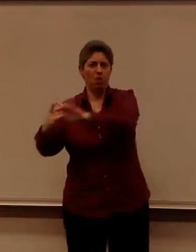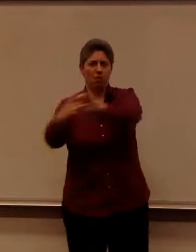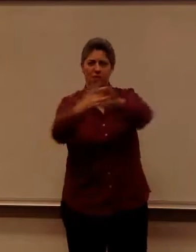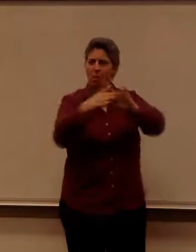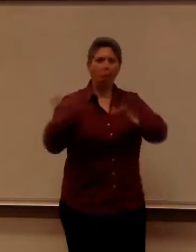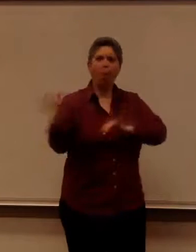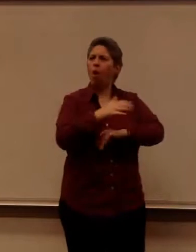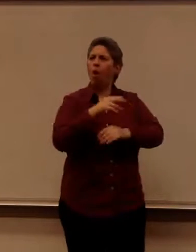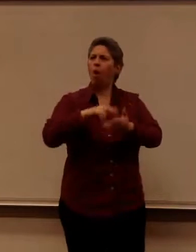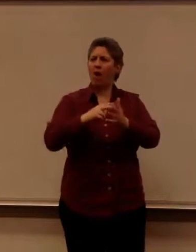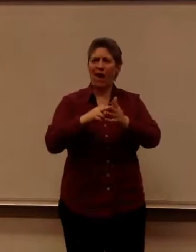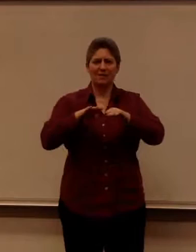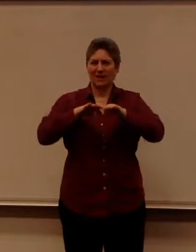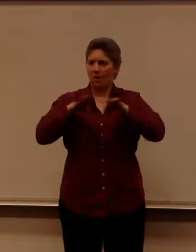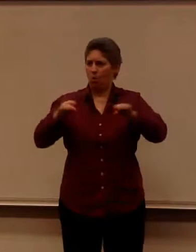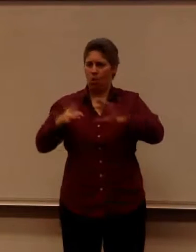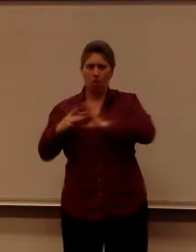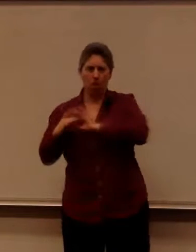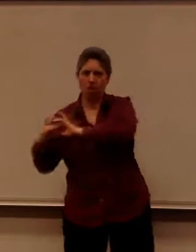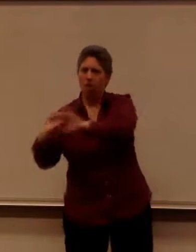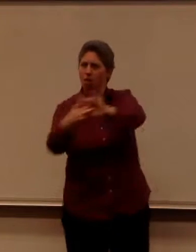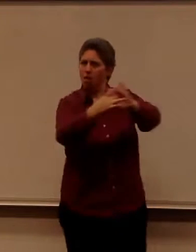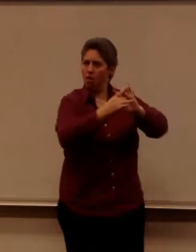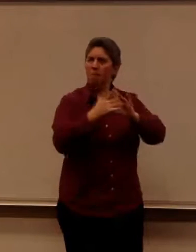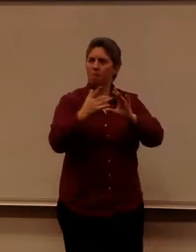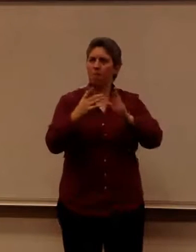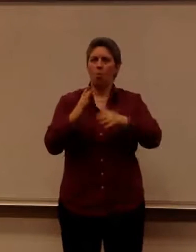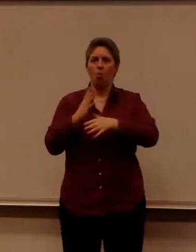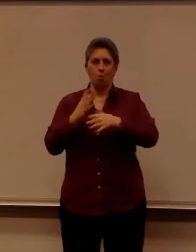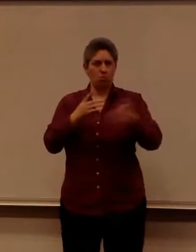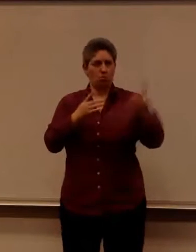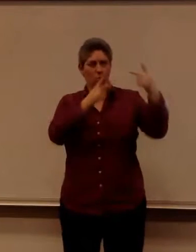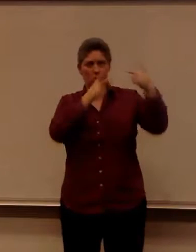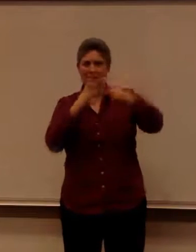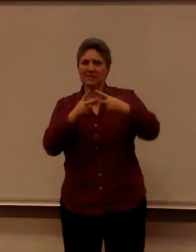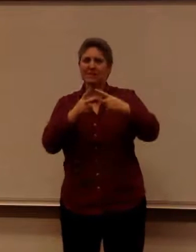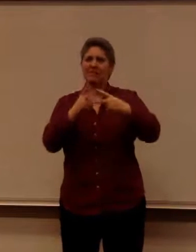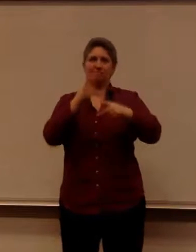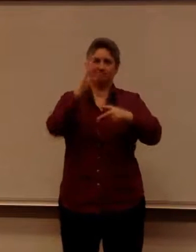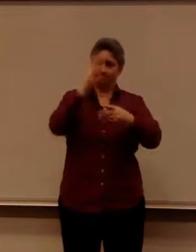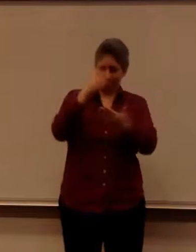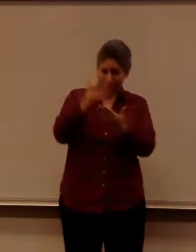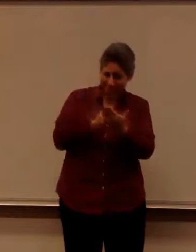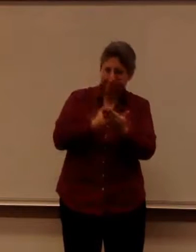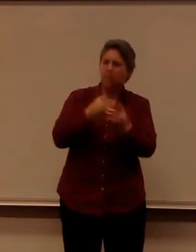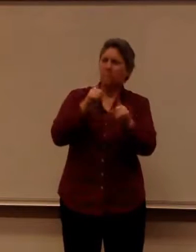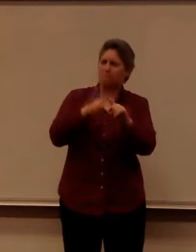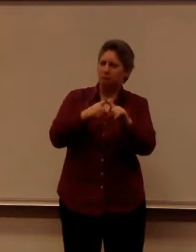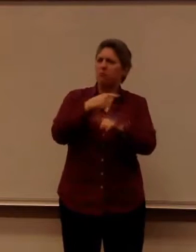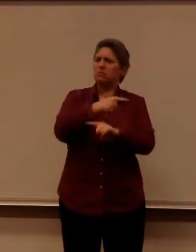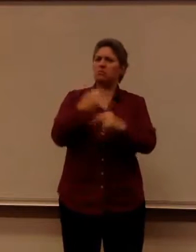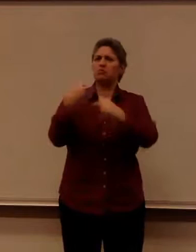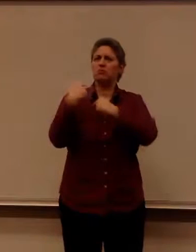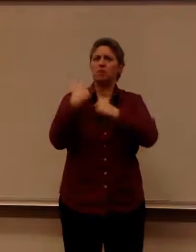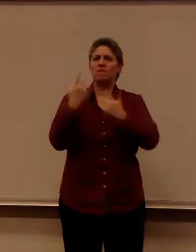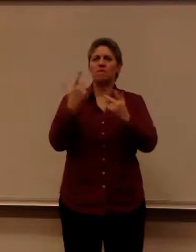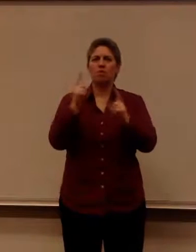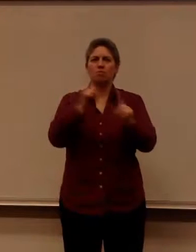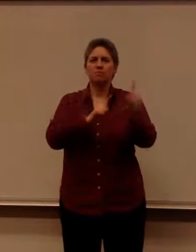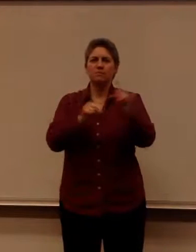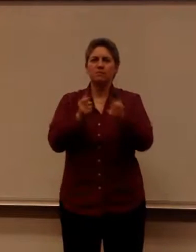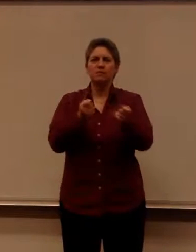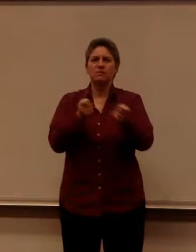would evaluate contributions and work with all the partners. It really is on an equal basis that all the organisations work together, even though we're overseen by